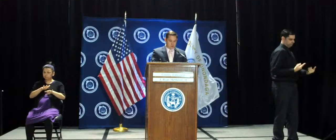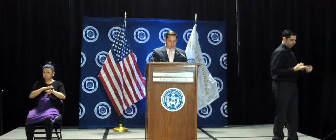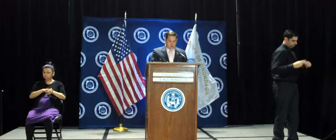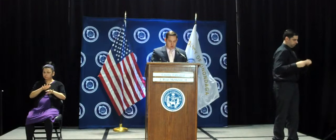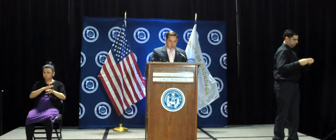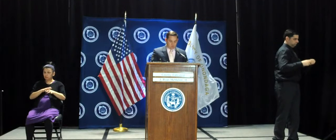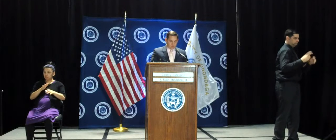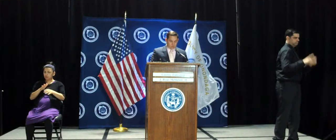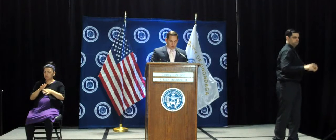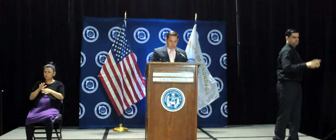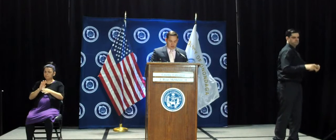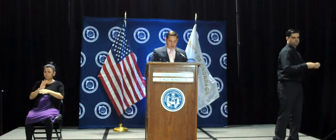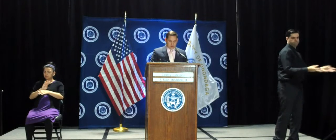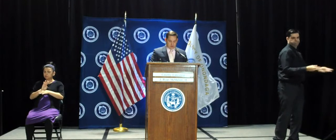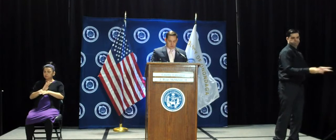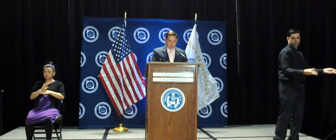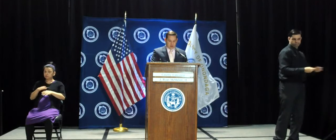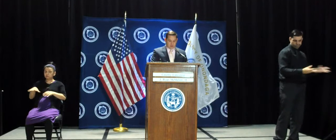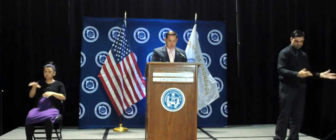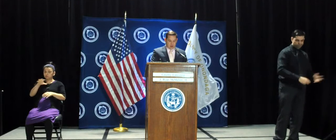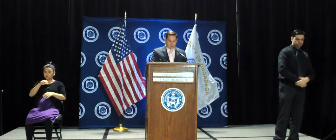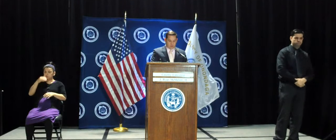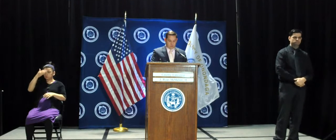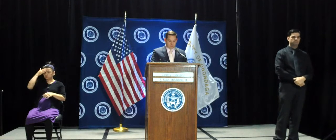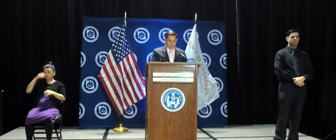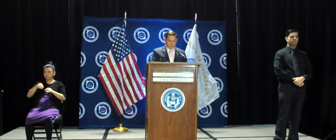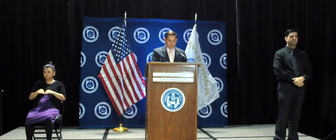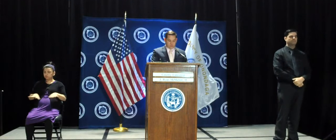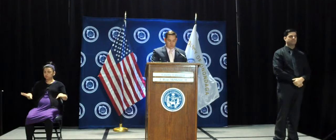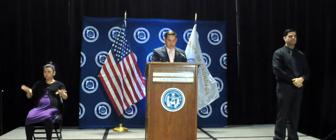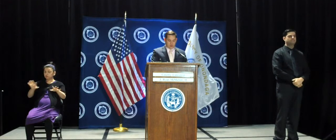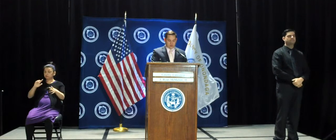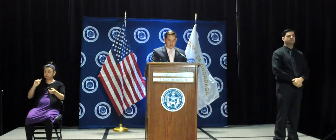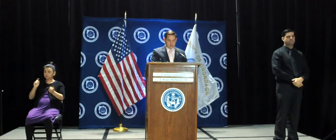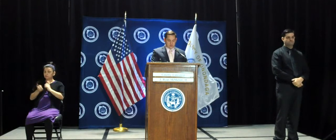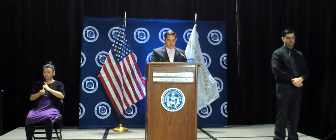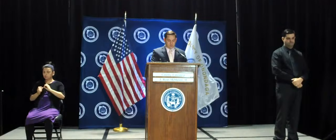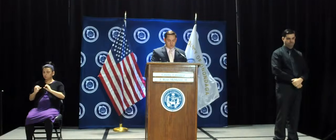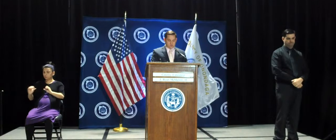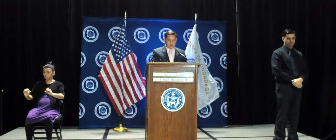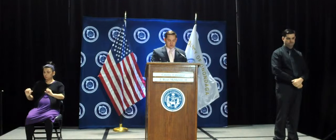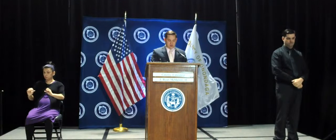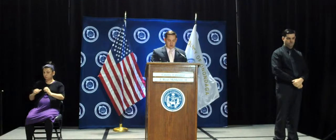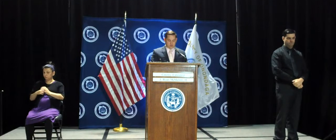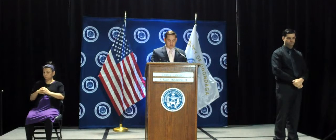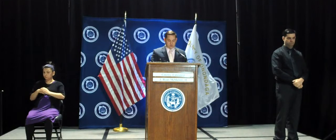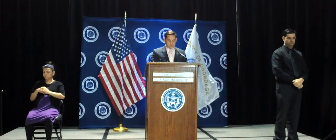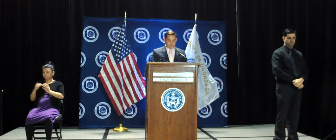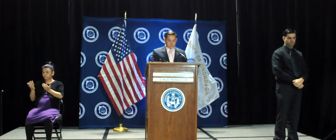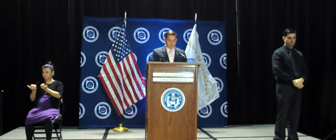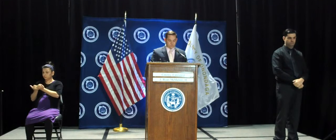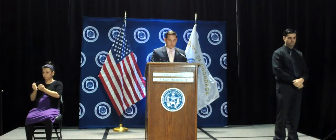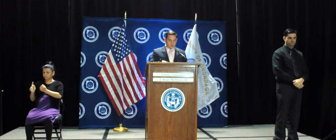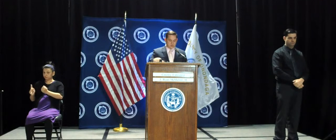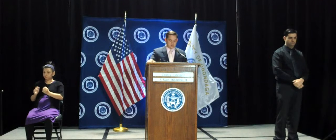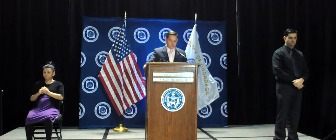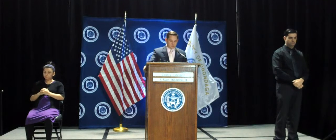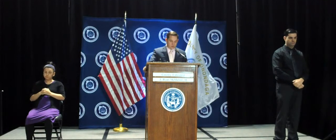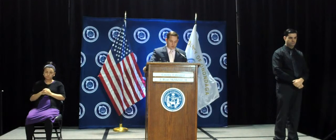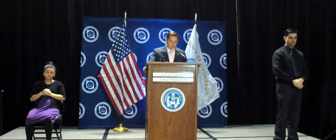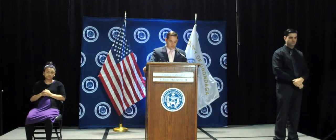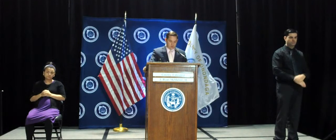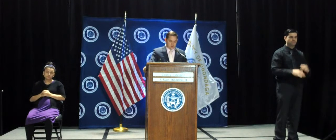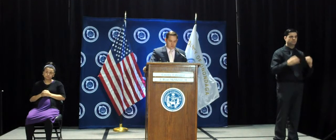cases. When we go back and look at how many people have, out of today's numbers, besides college and K